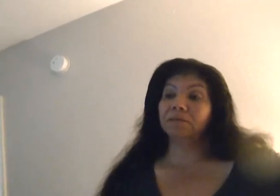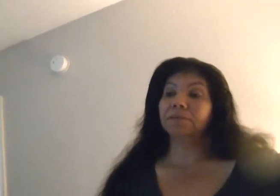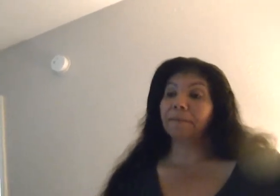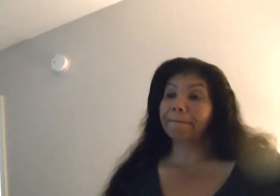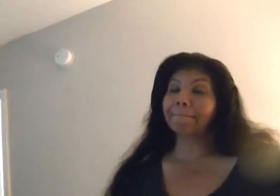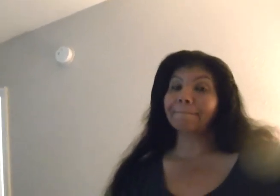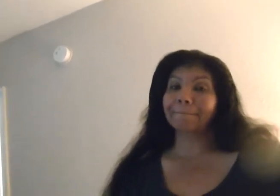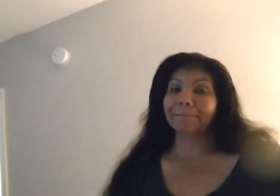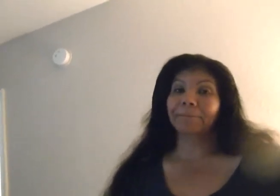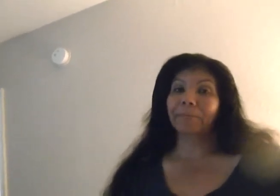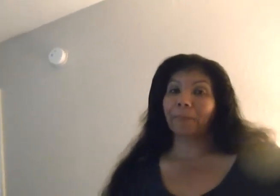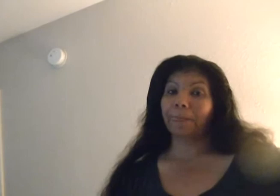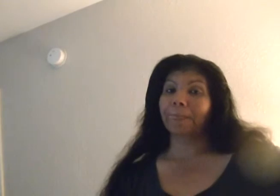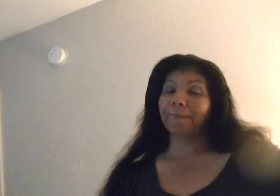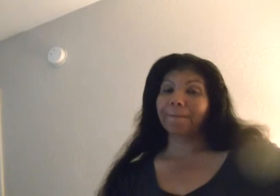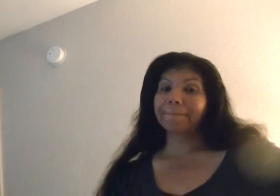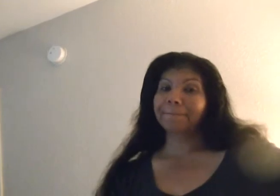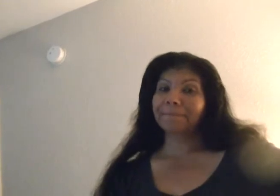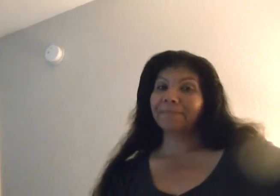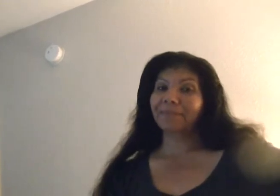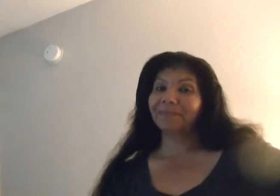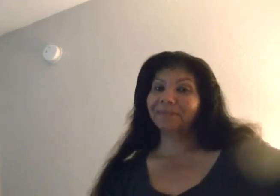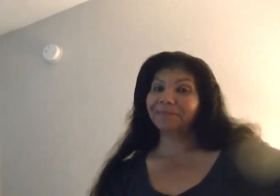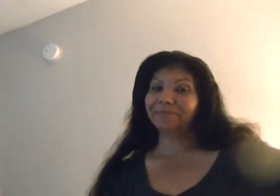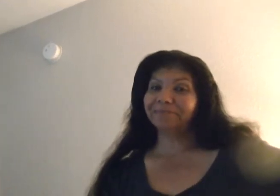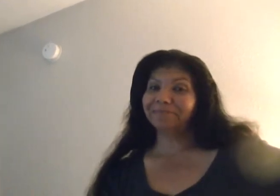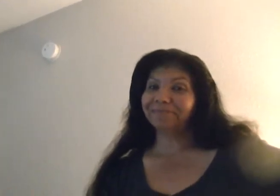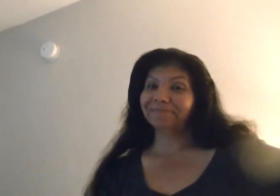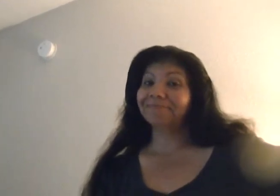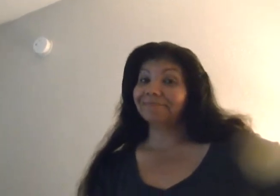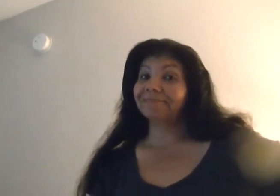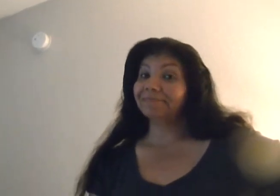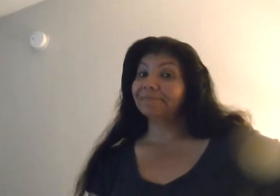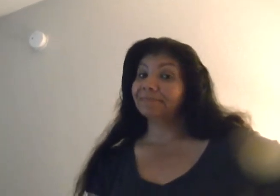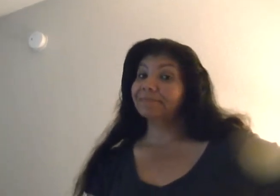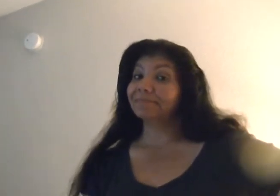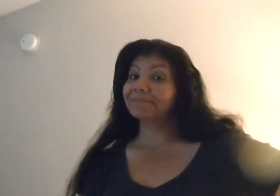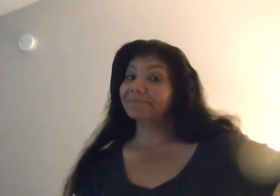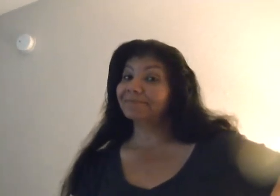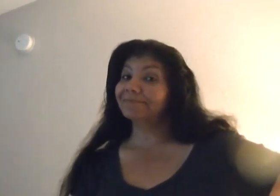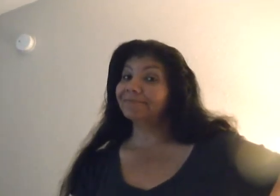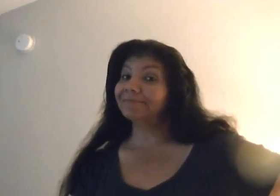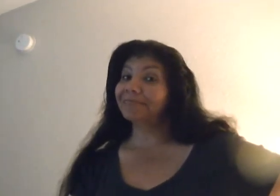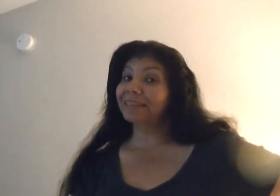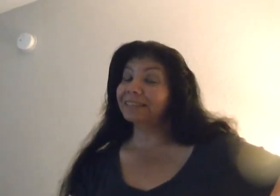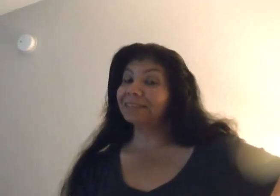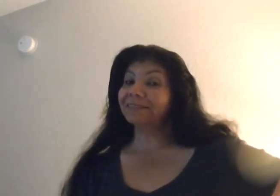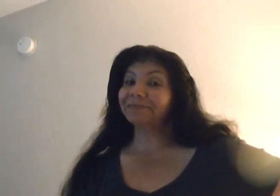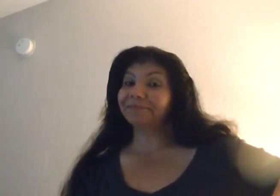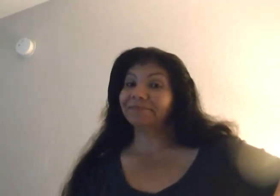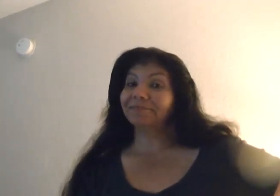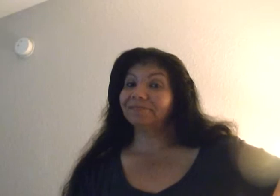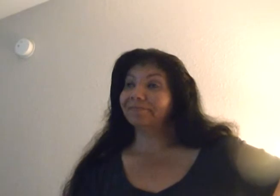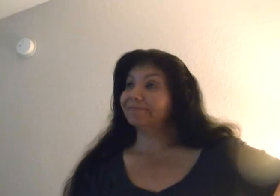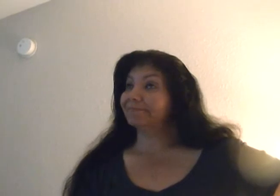is preparing in the valley. I'm sorry, in the mountaintop. Are you seeing what I'm saying? See, marriage ain't for anyone. Oh,